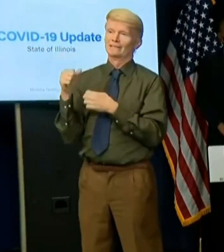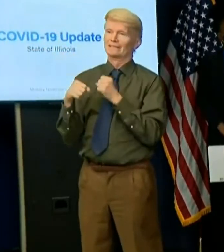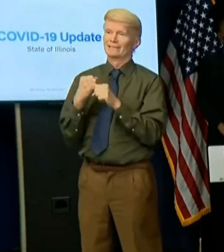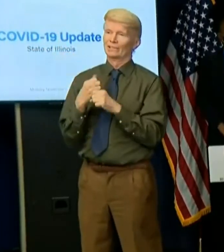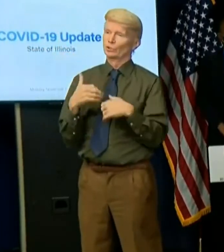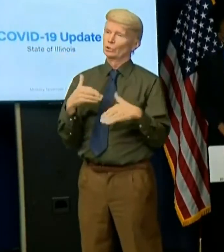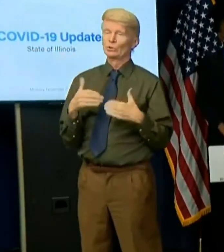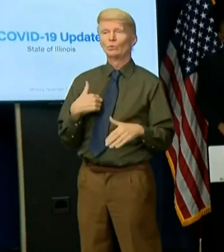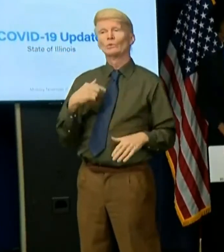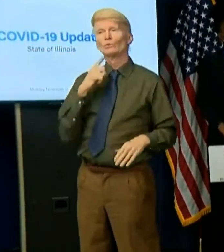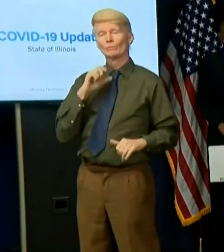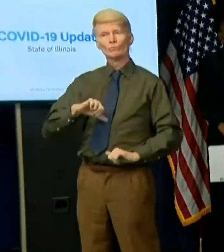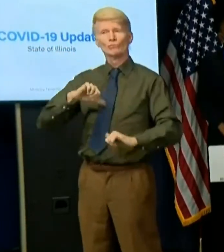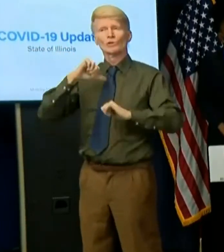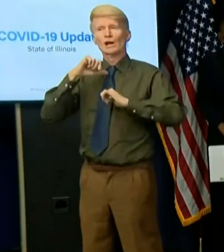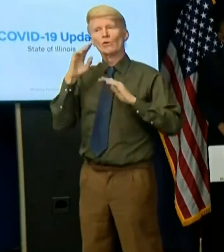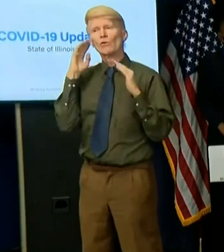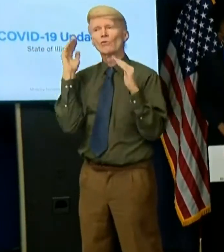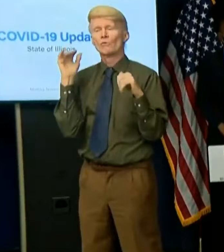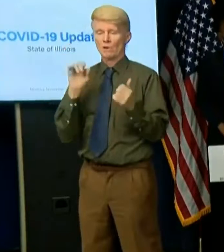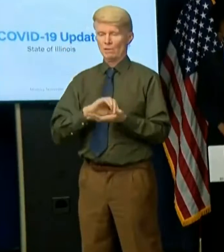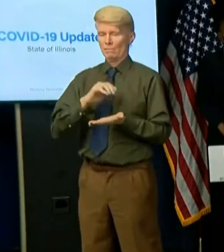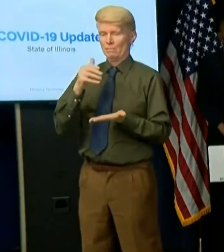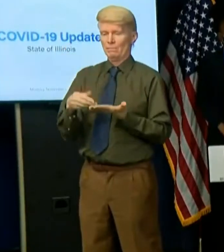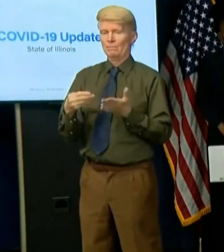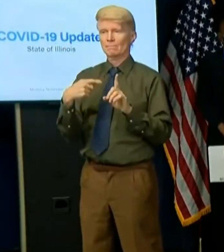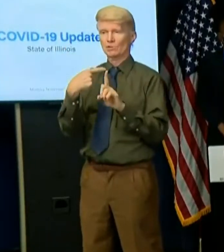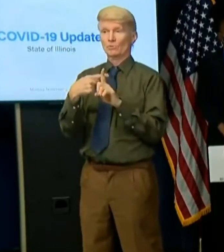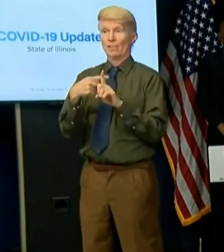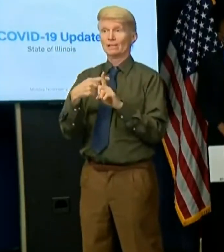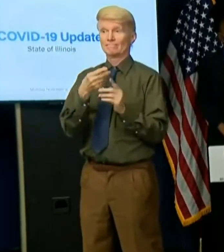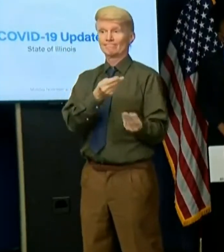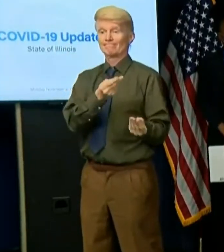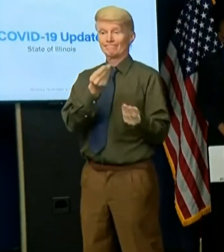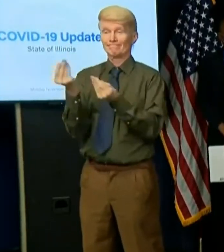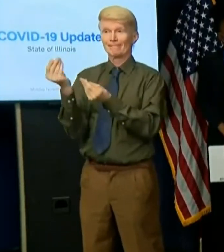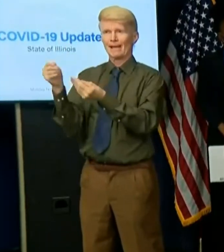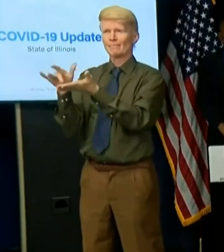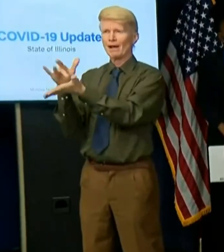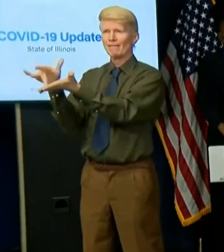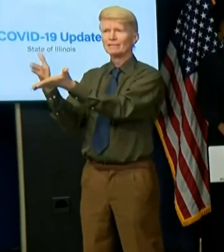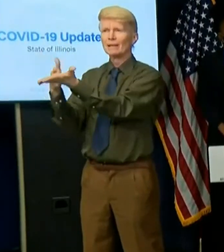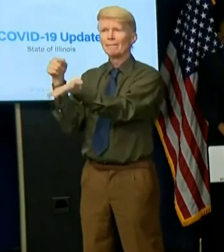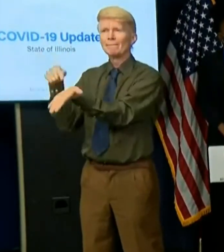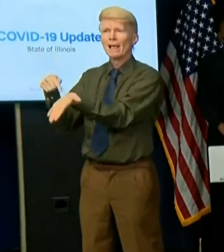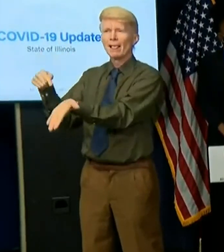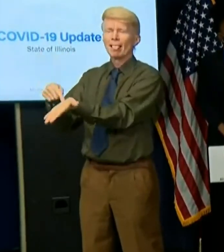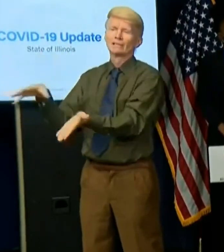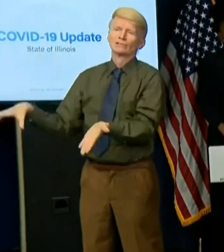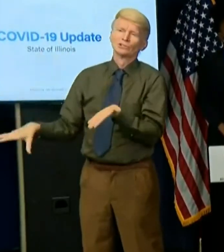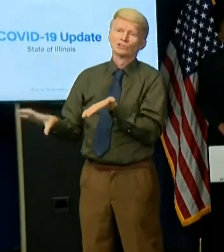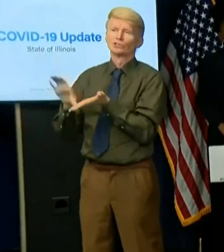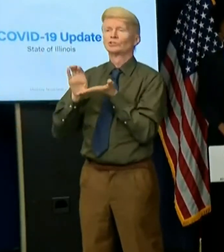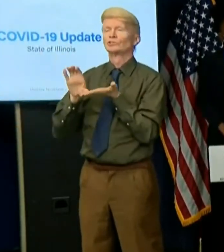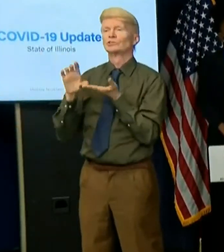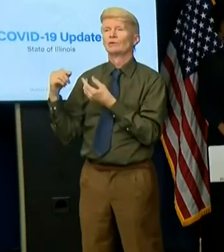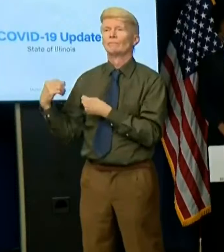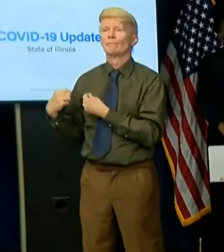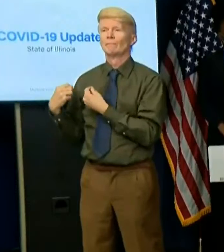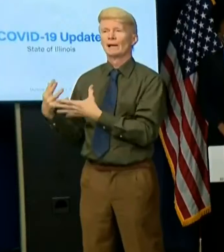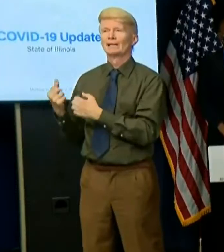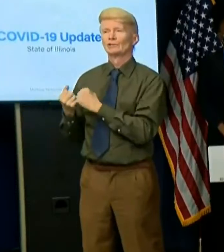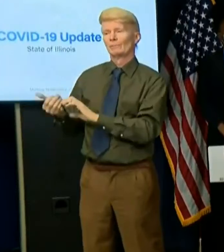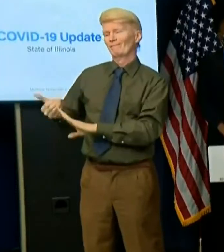very proud of that, hoping that we could use the surplus that we might generate to pay down bills that have been racked up in years prior to